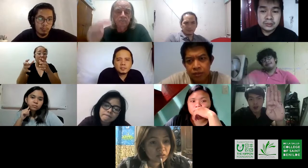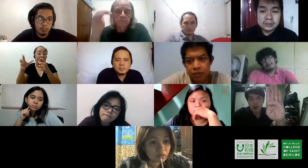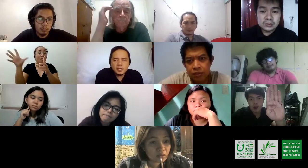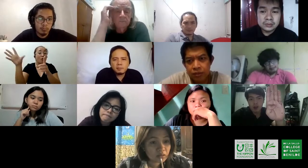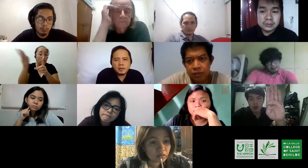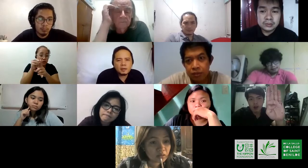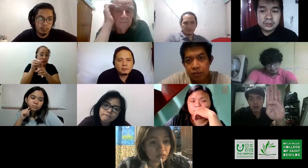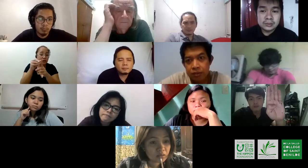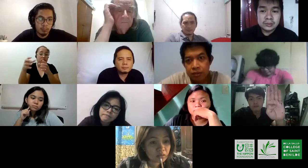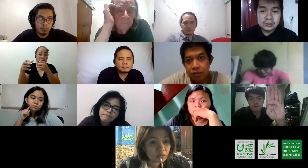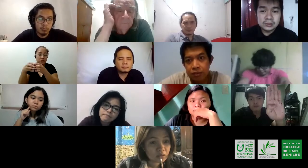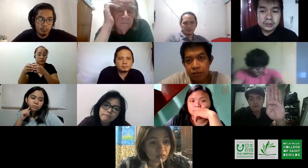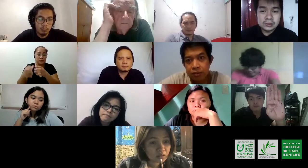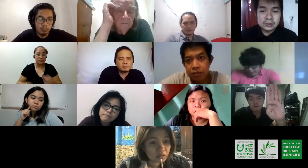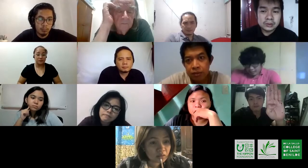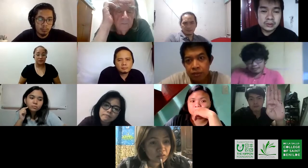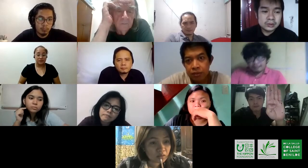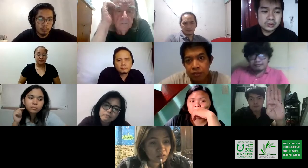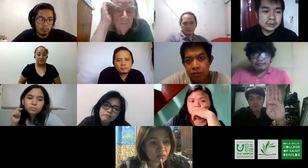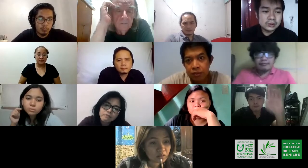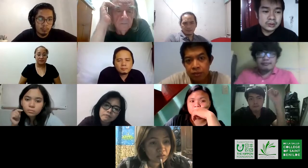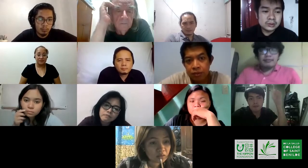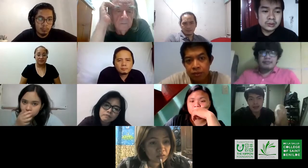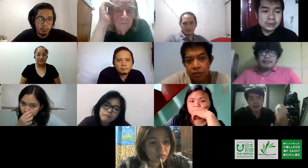Renz is saying B.